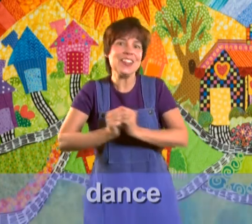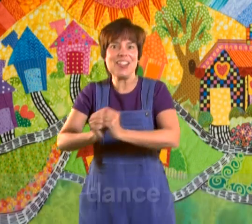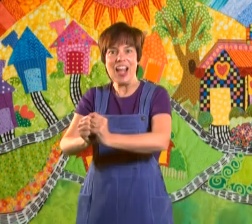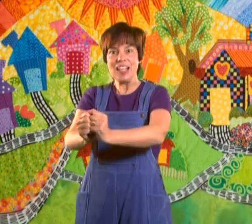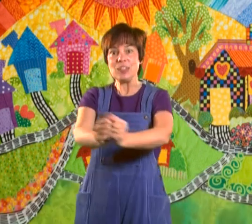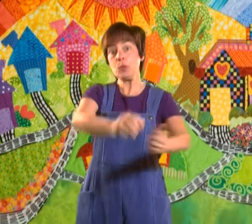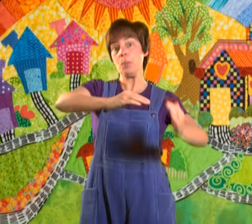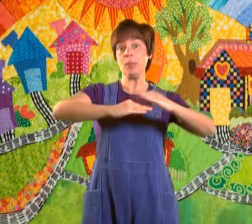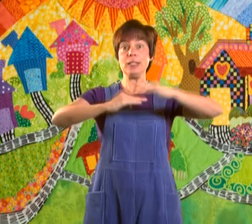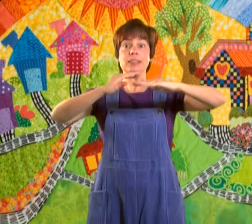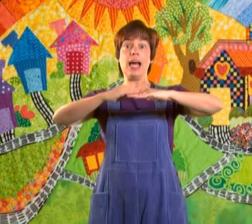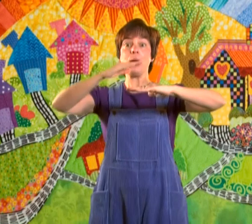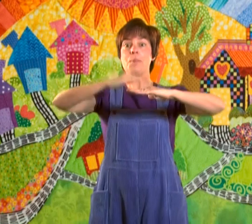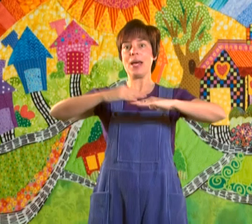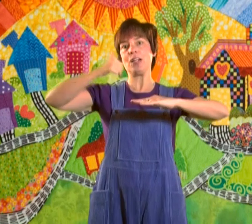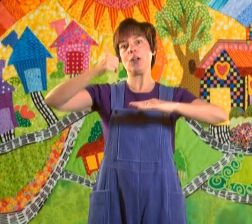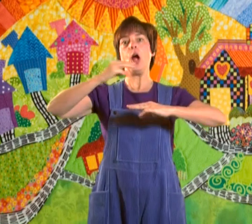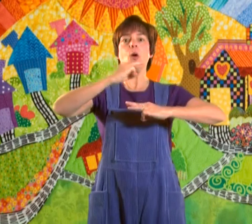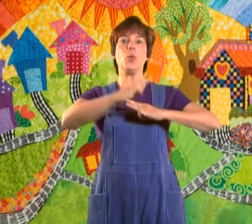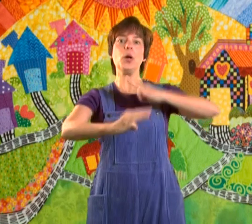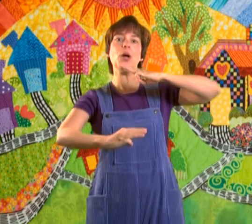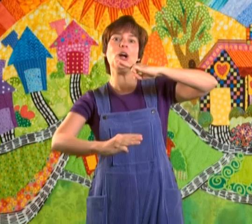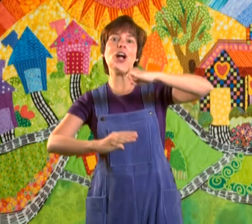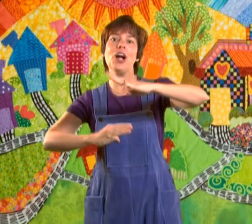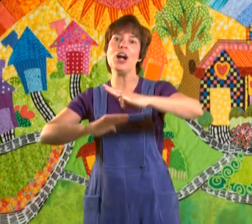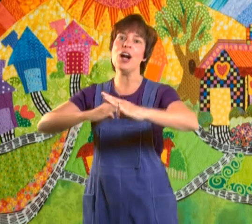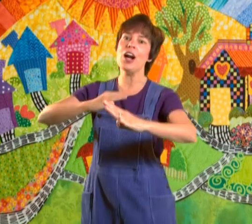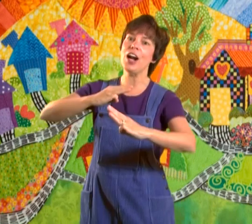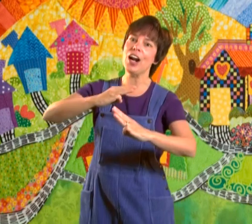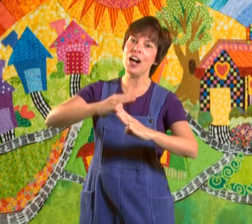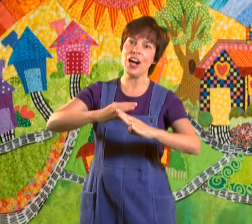together to build a better world.